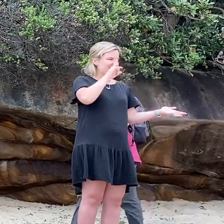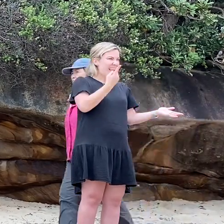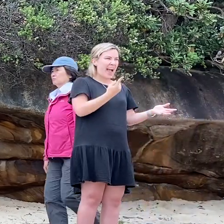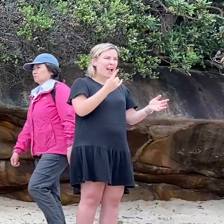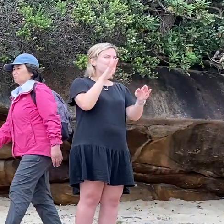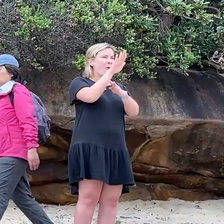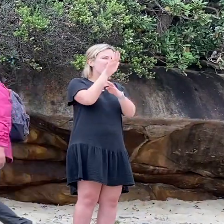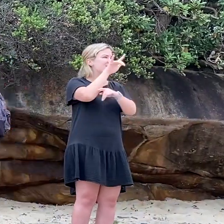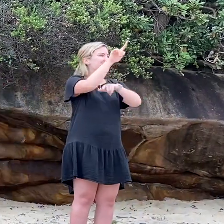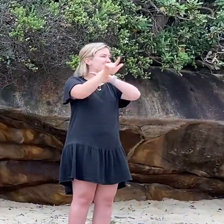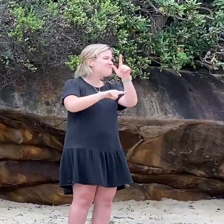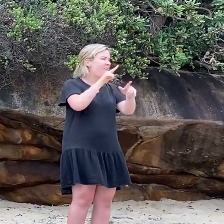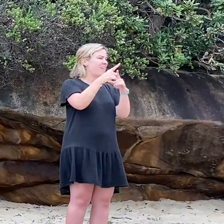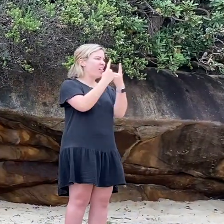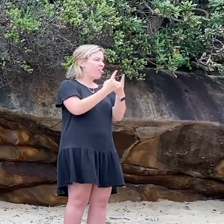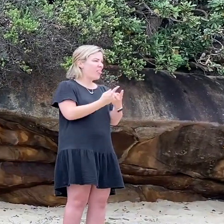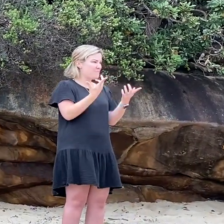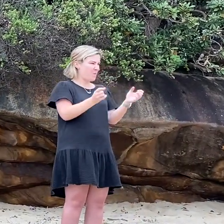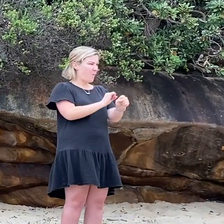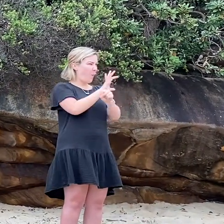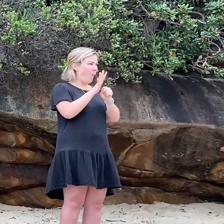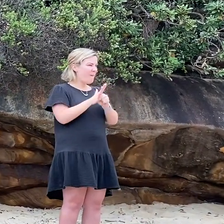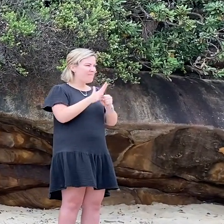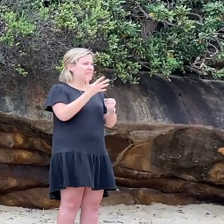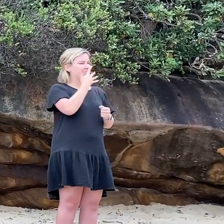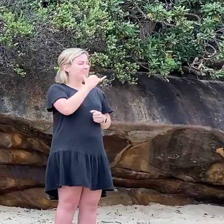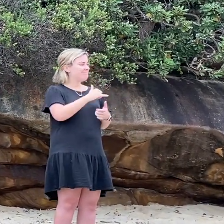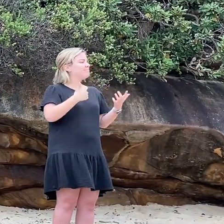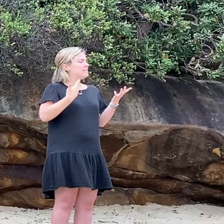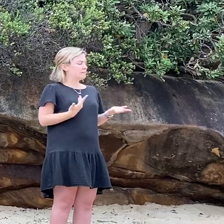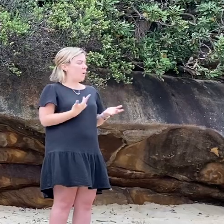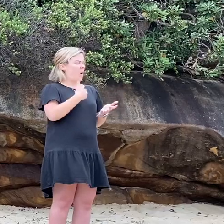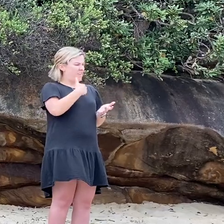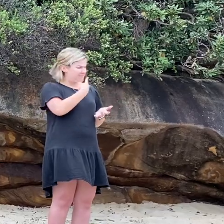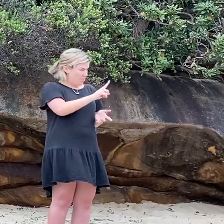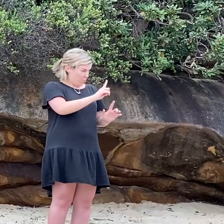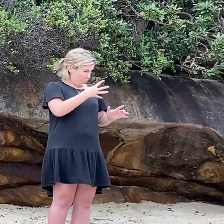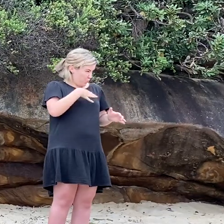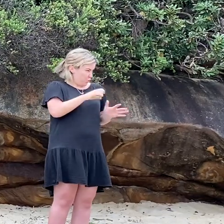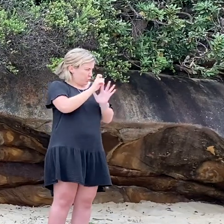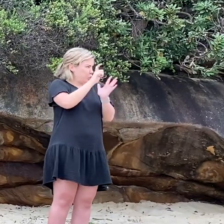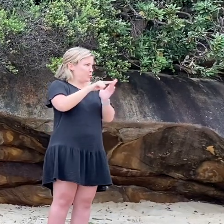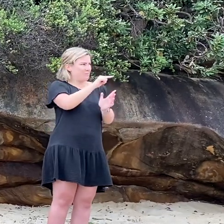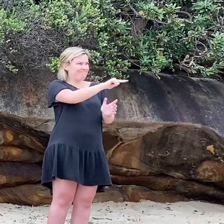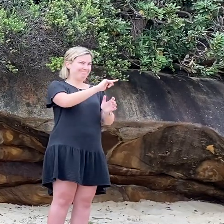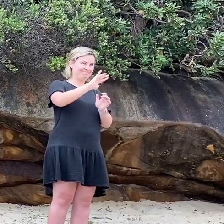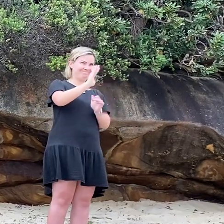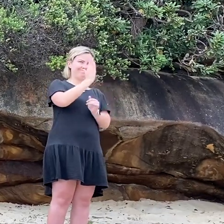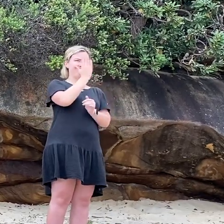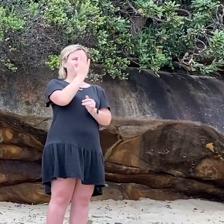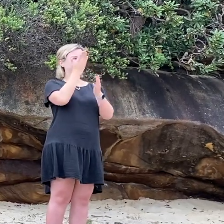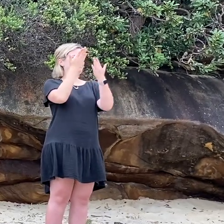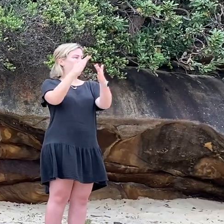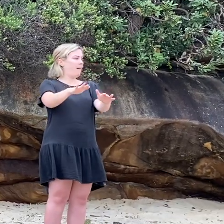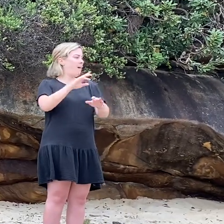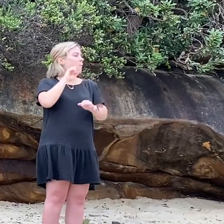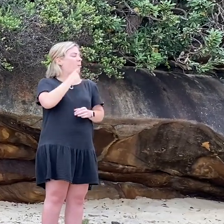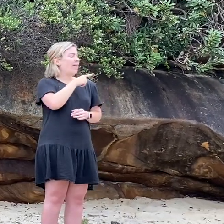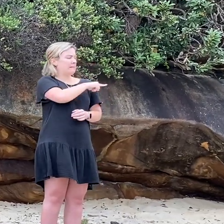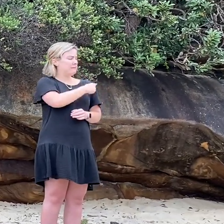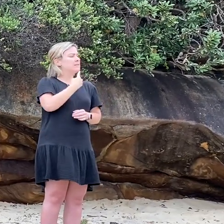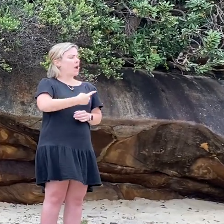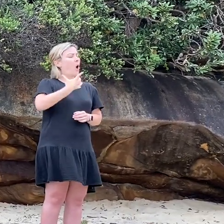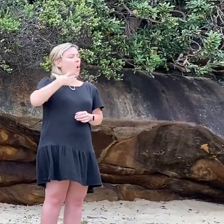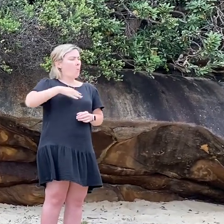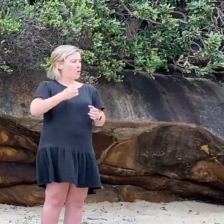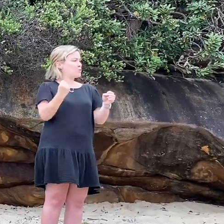COVID, and he said, I'd really like to help you make a life-size sculpture, actually work with you. So